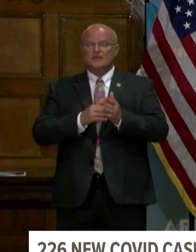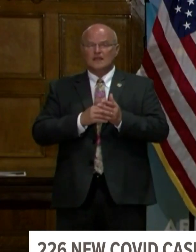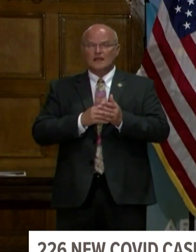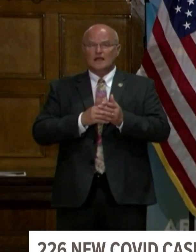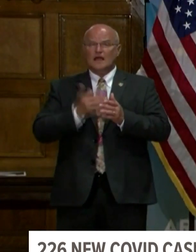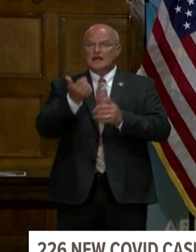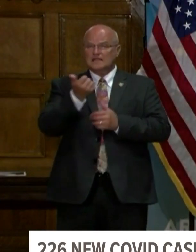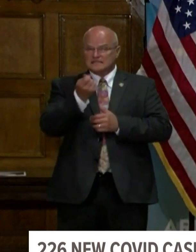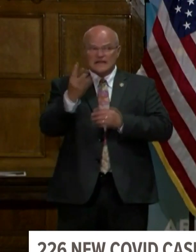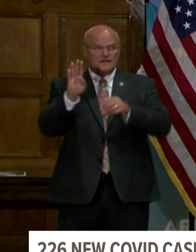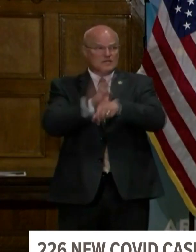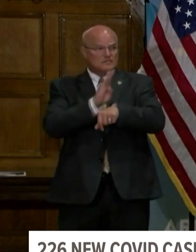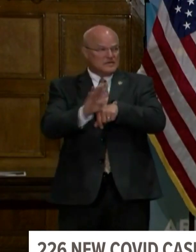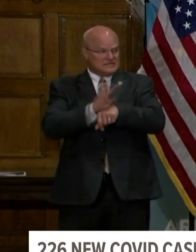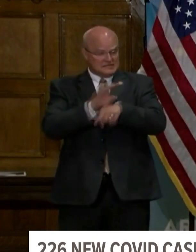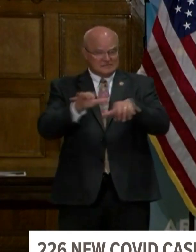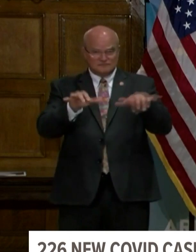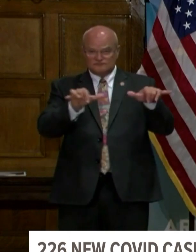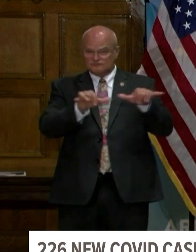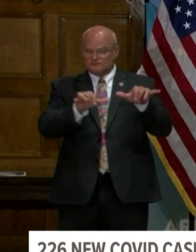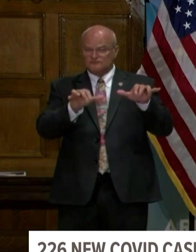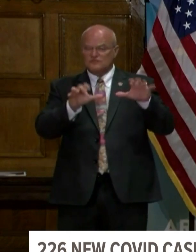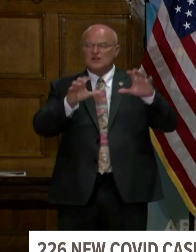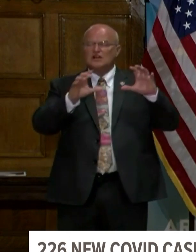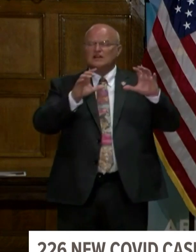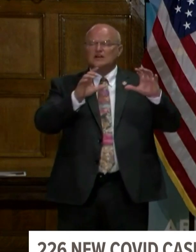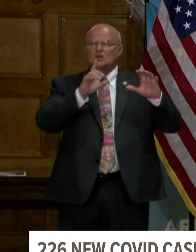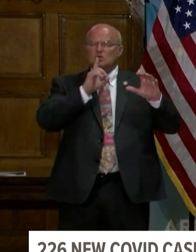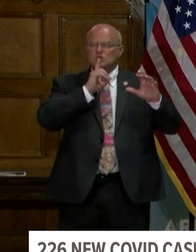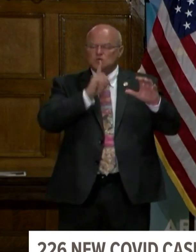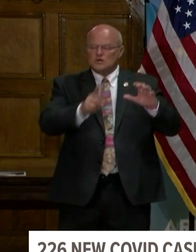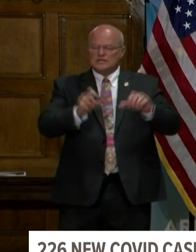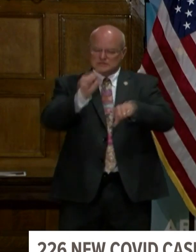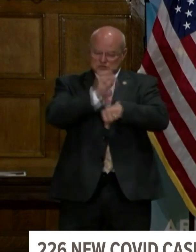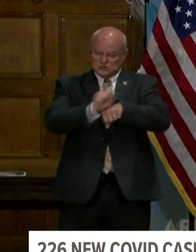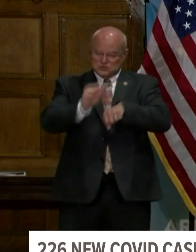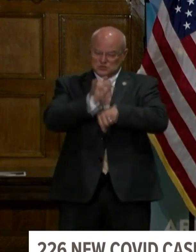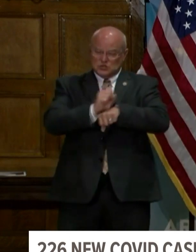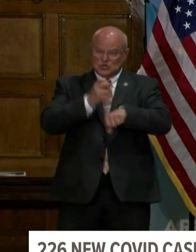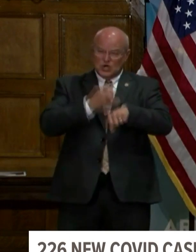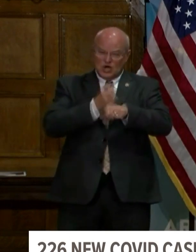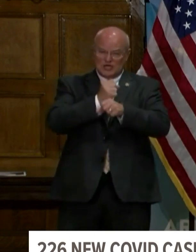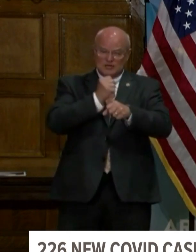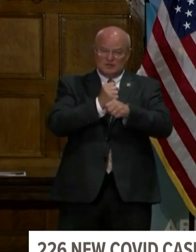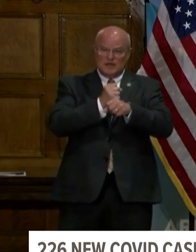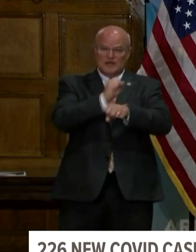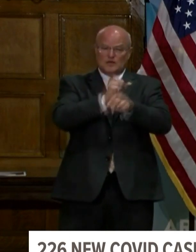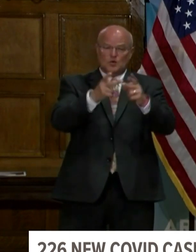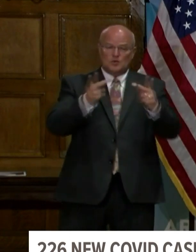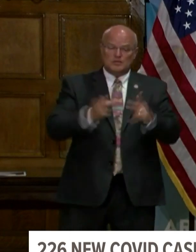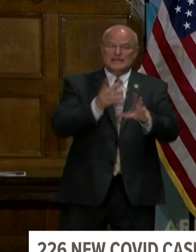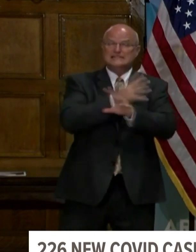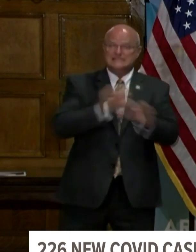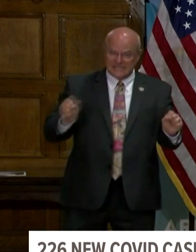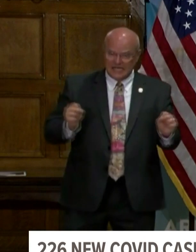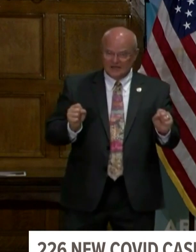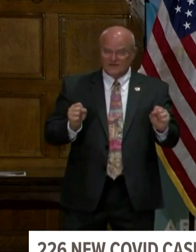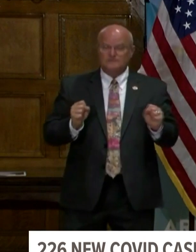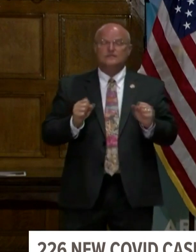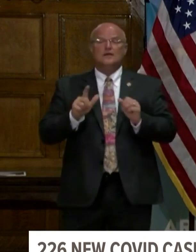of the businesses have taken a lot of measures to make their workplaces safer, but this is one where